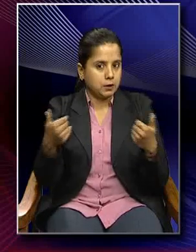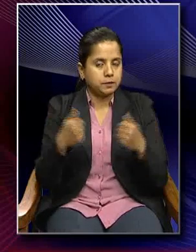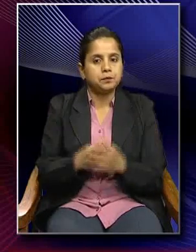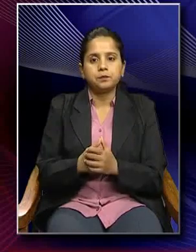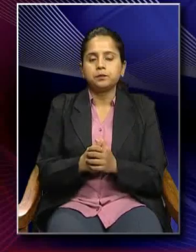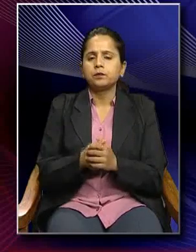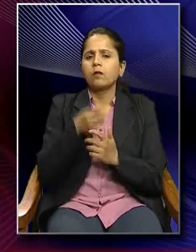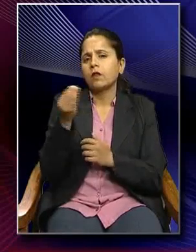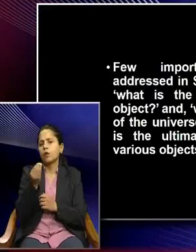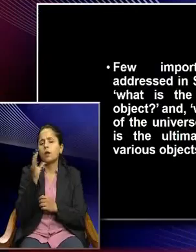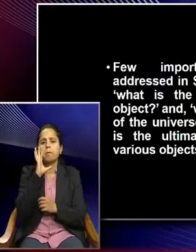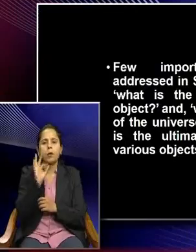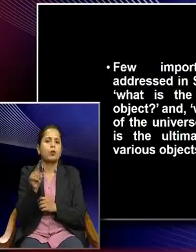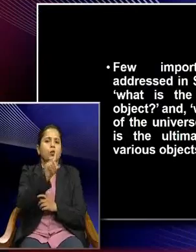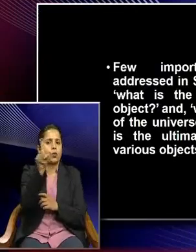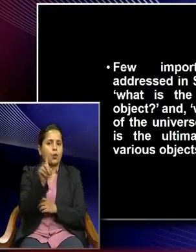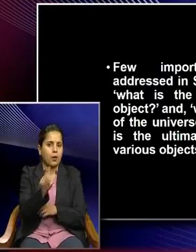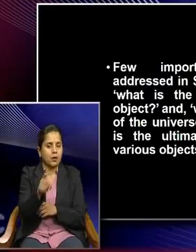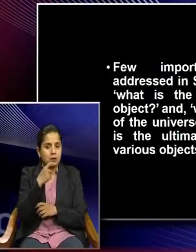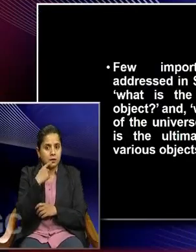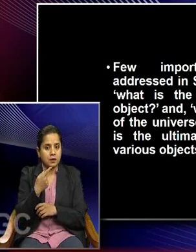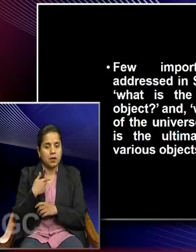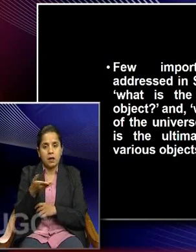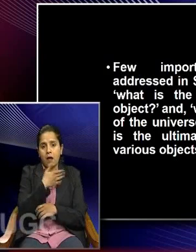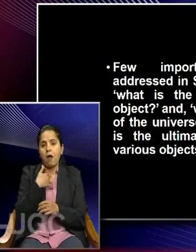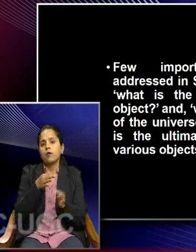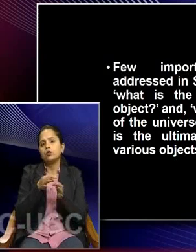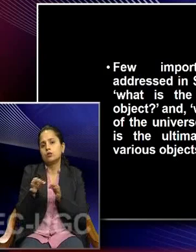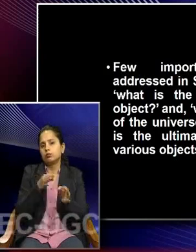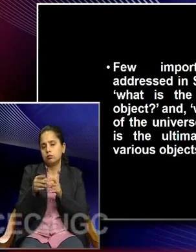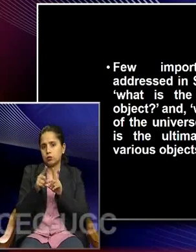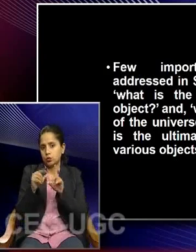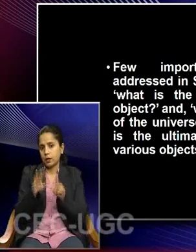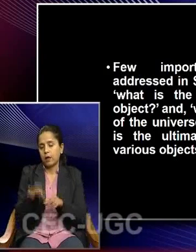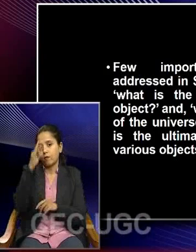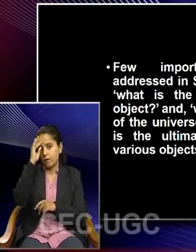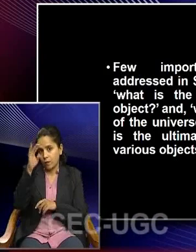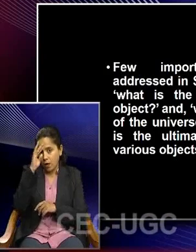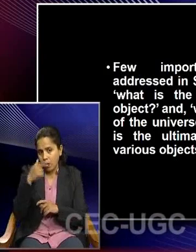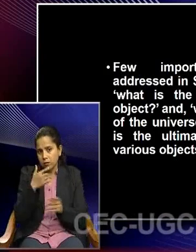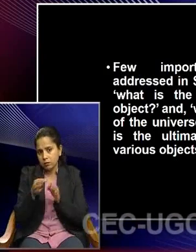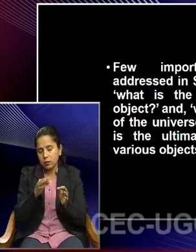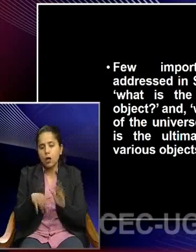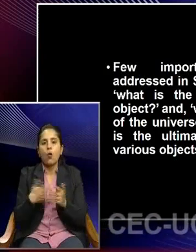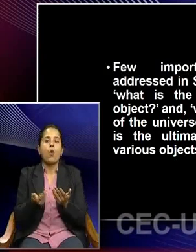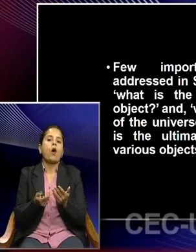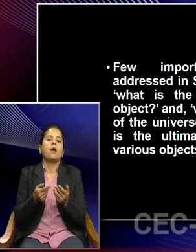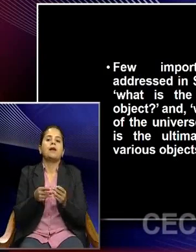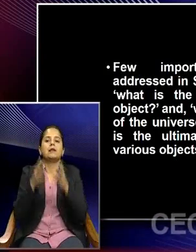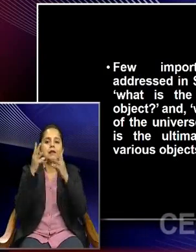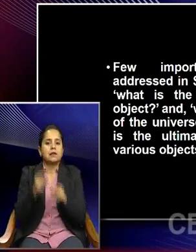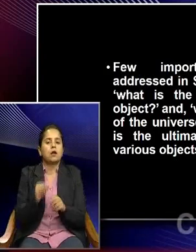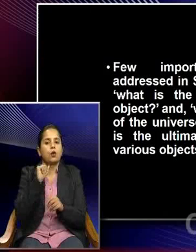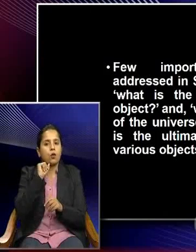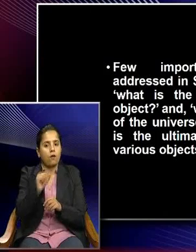So the few important questions that we deal in the philosophy, or you can say the Sāṅkhya